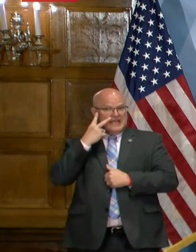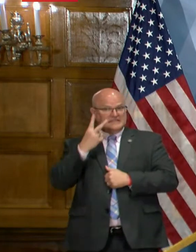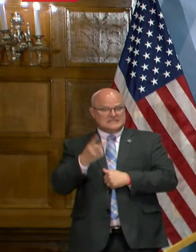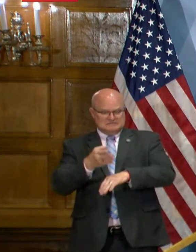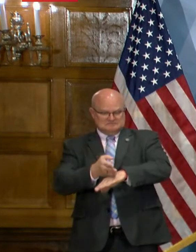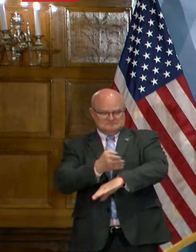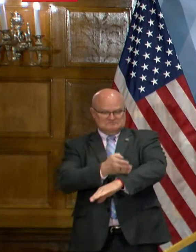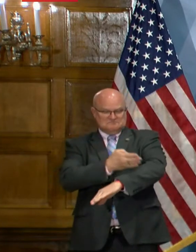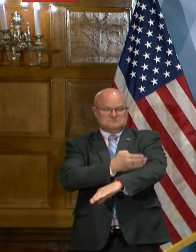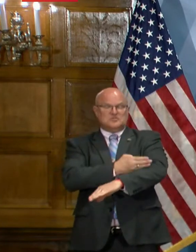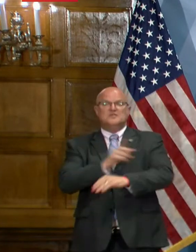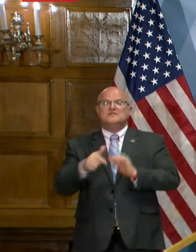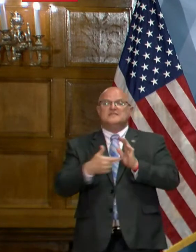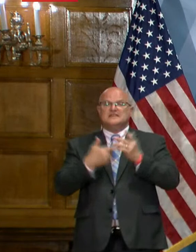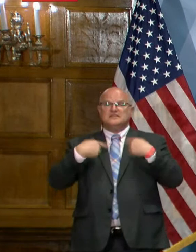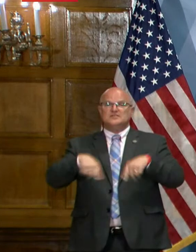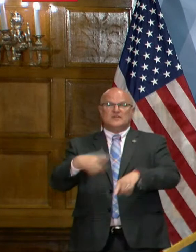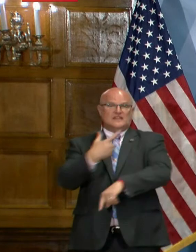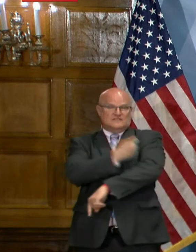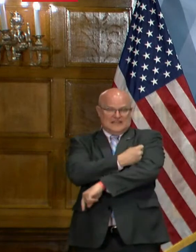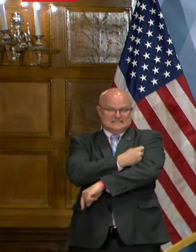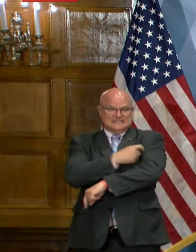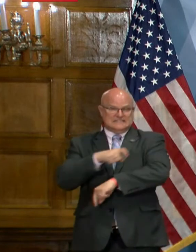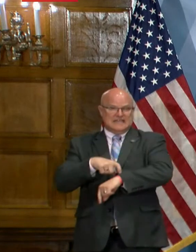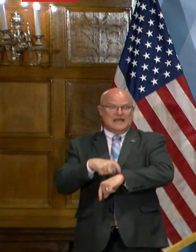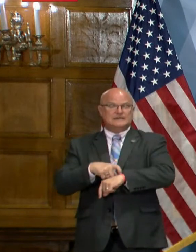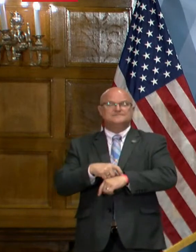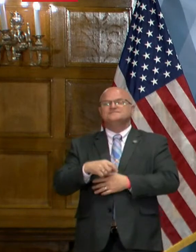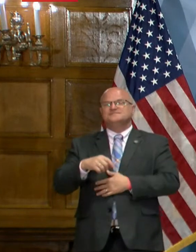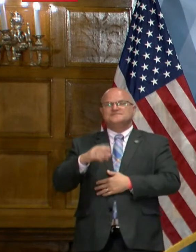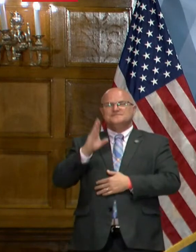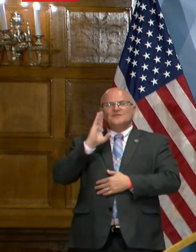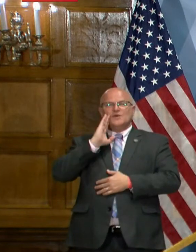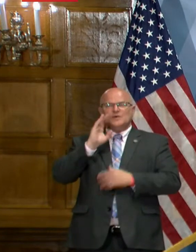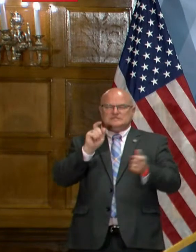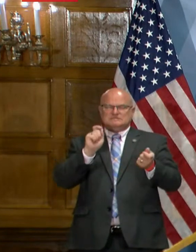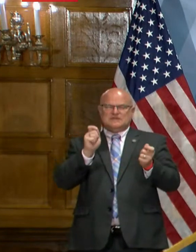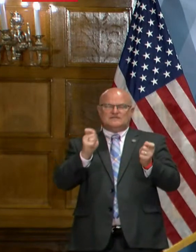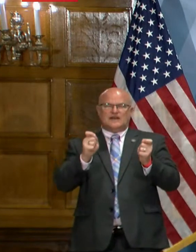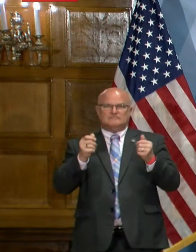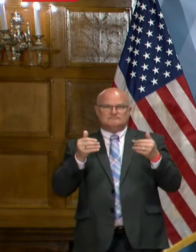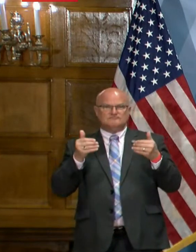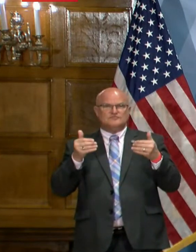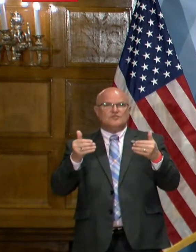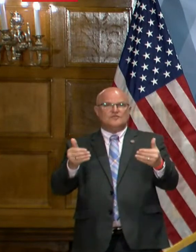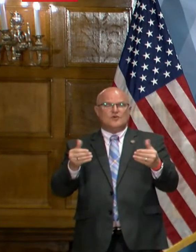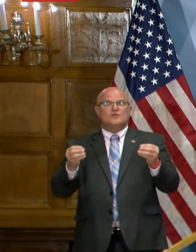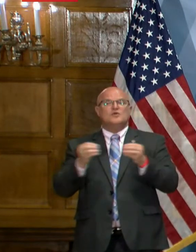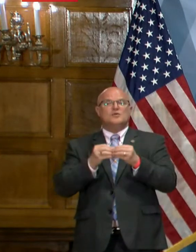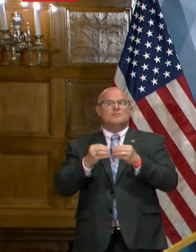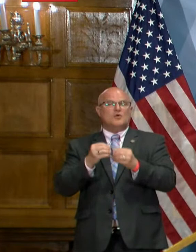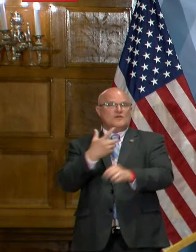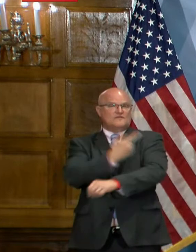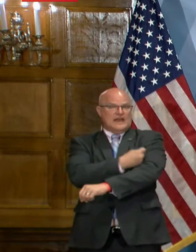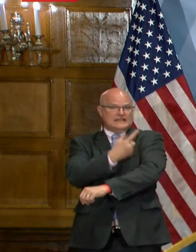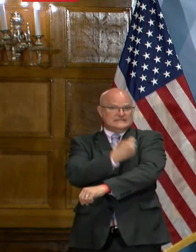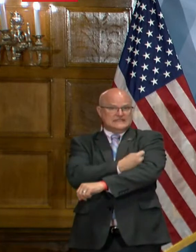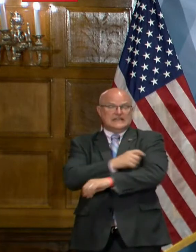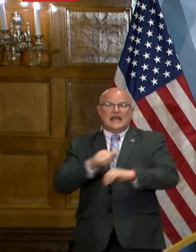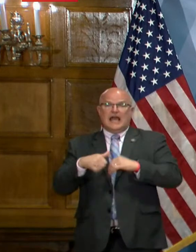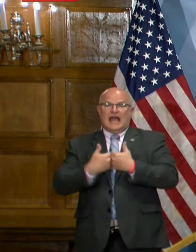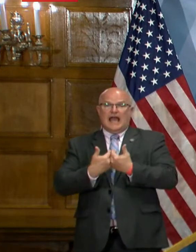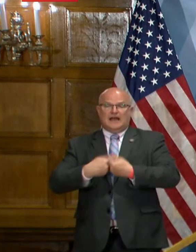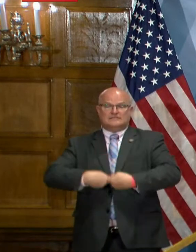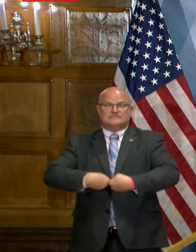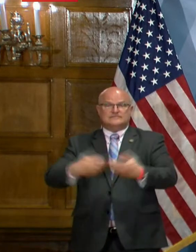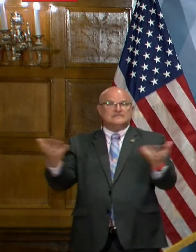making headway in administering the vaccines. We will be modifying as we go forward and we get more vaccine, how we're going to be